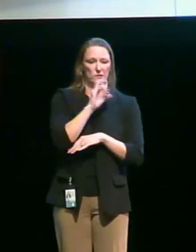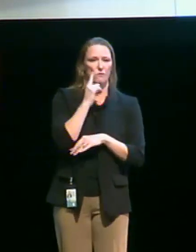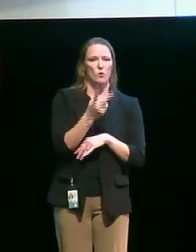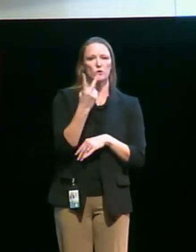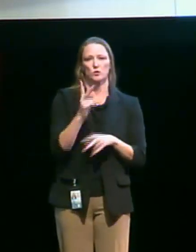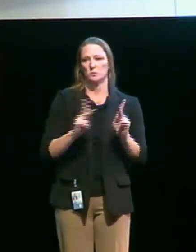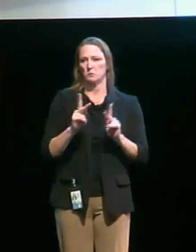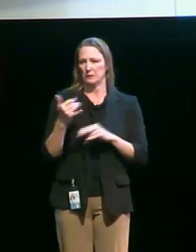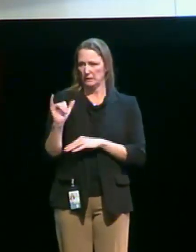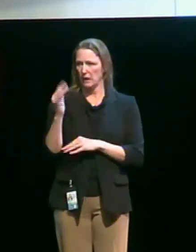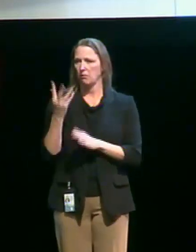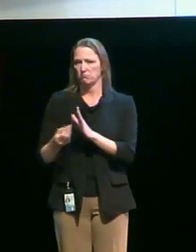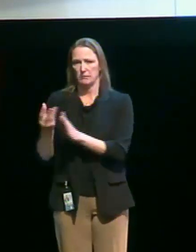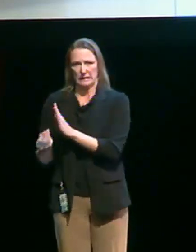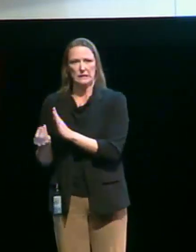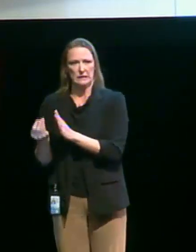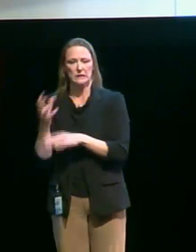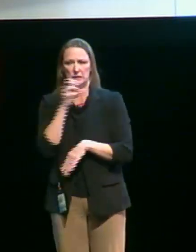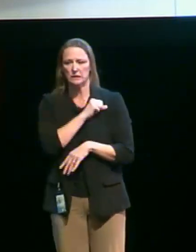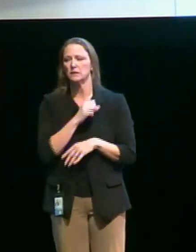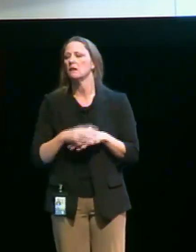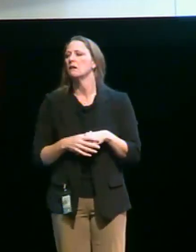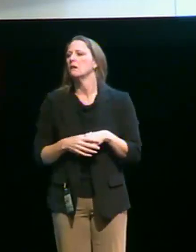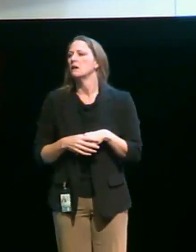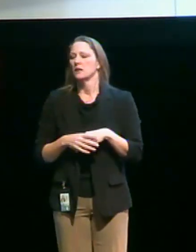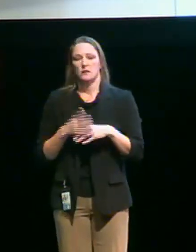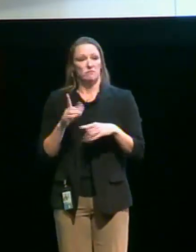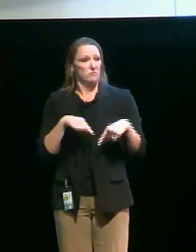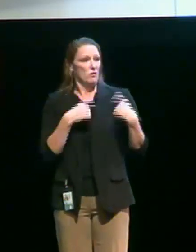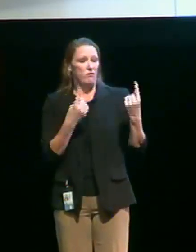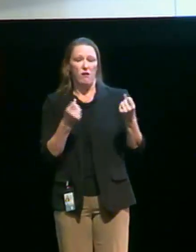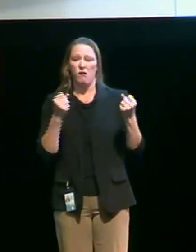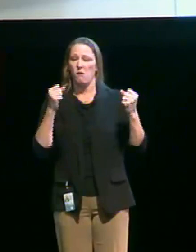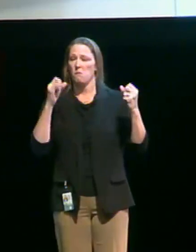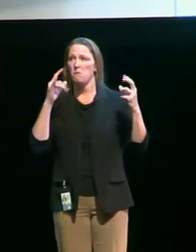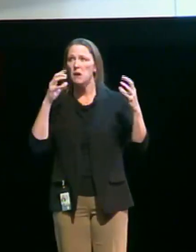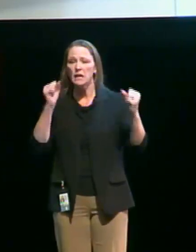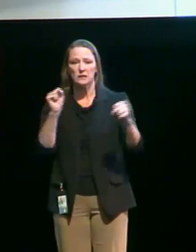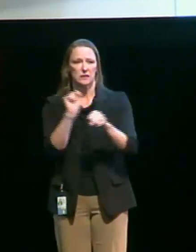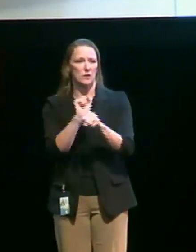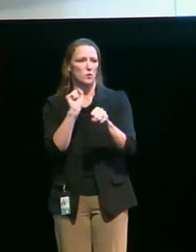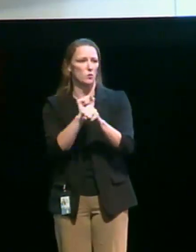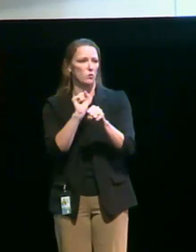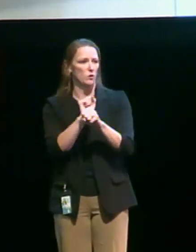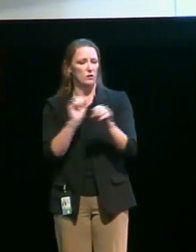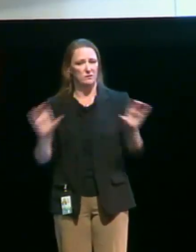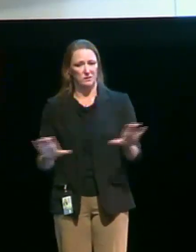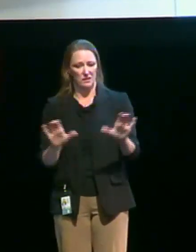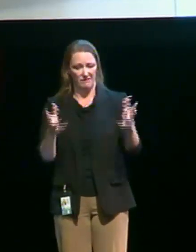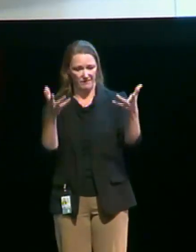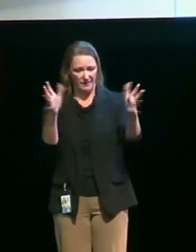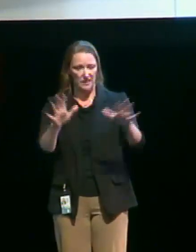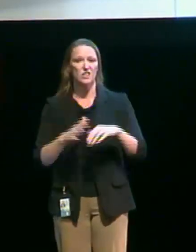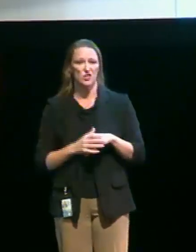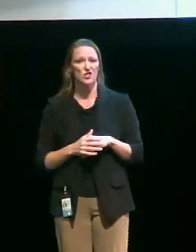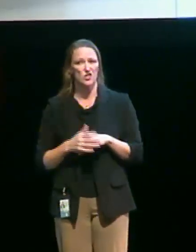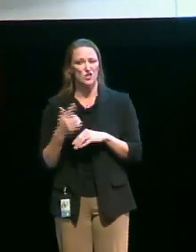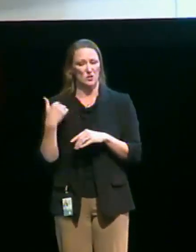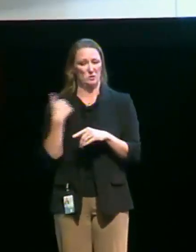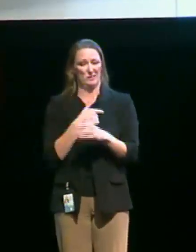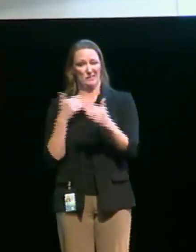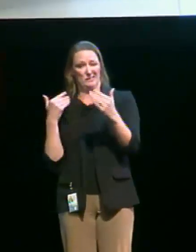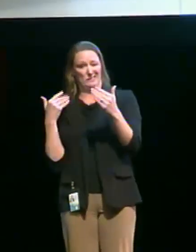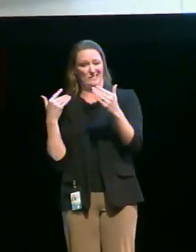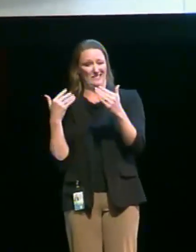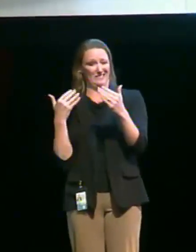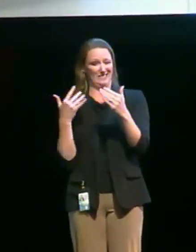missing. There has been an amazing amount of work completed today towards that goal of repopulation, and you'll hear a little bit